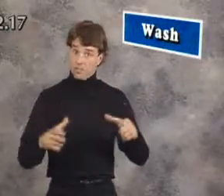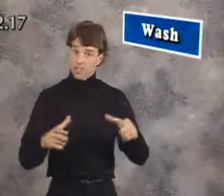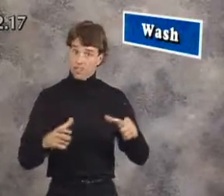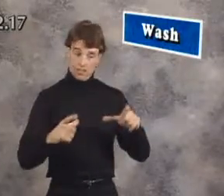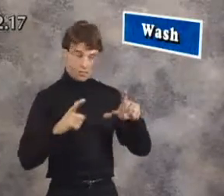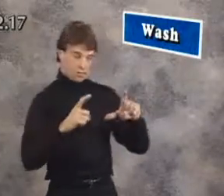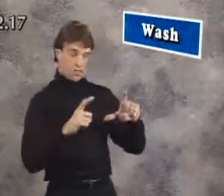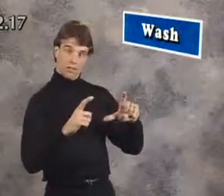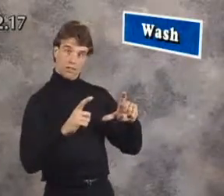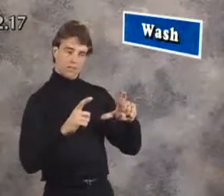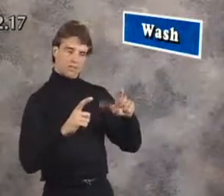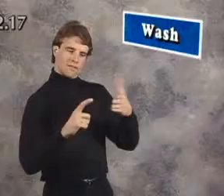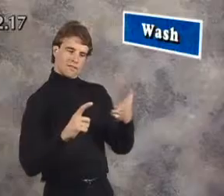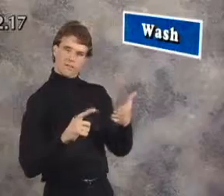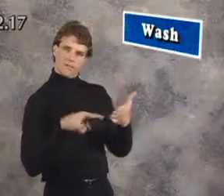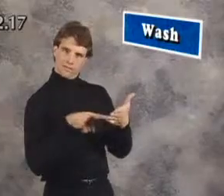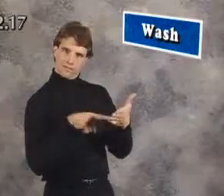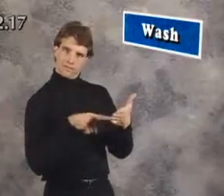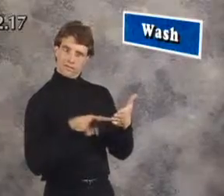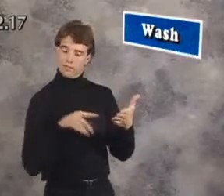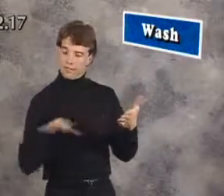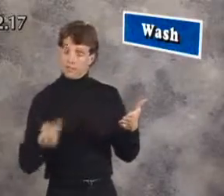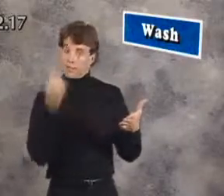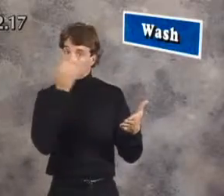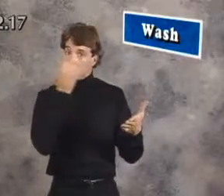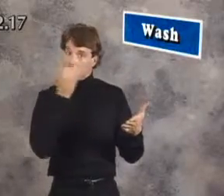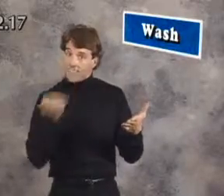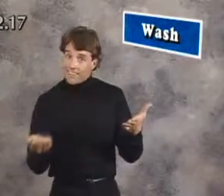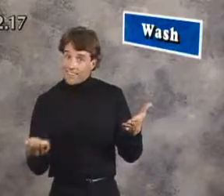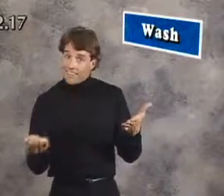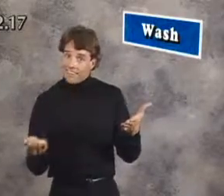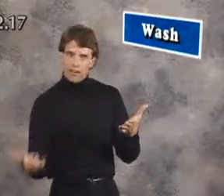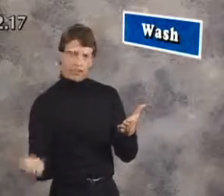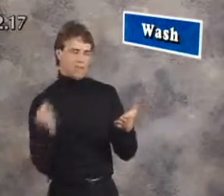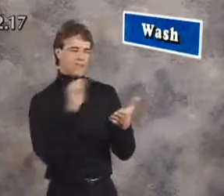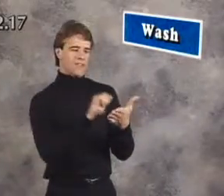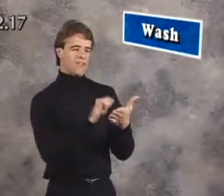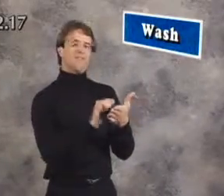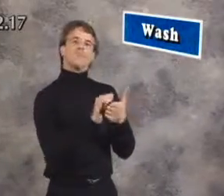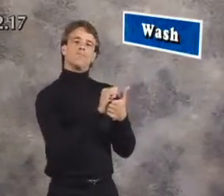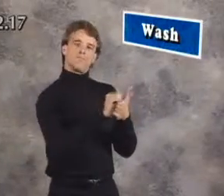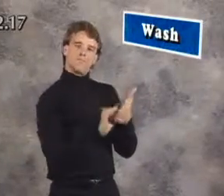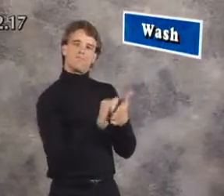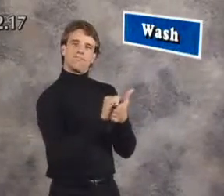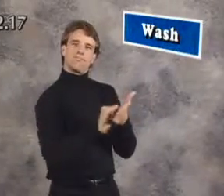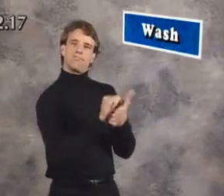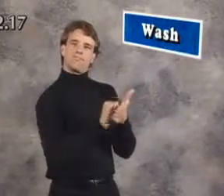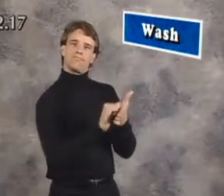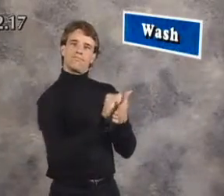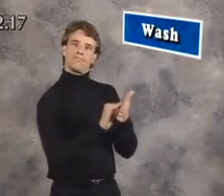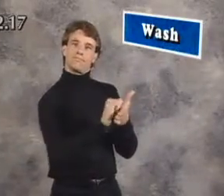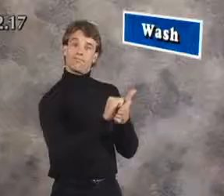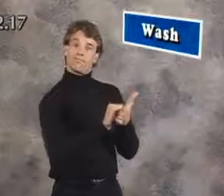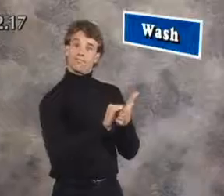For example, you have a plate and you take a cloth and you scrub.